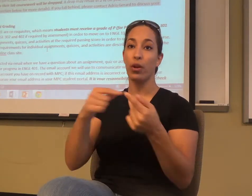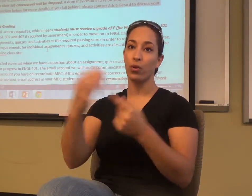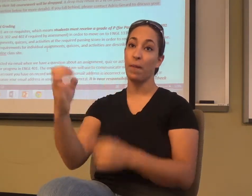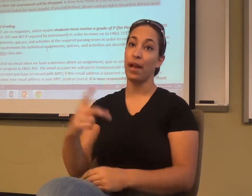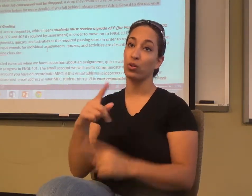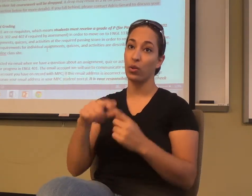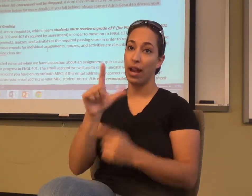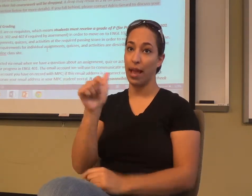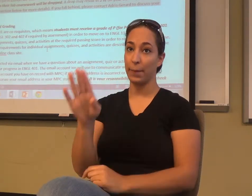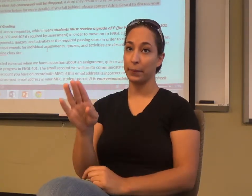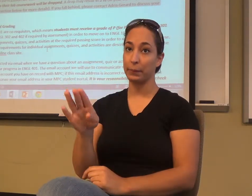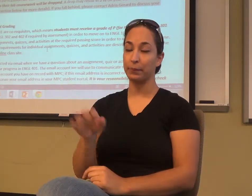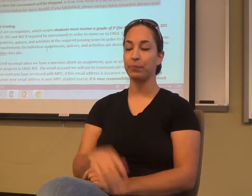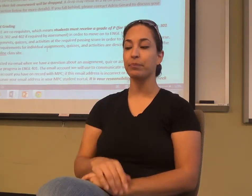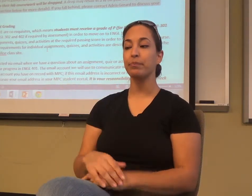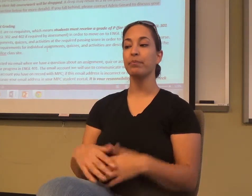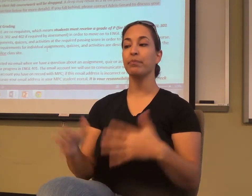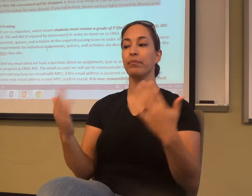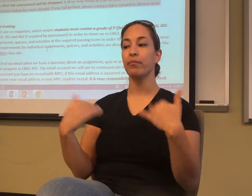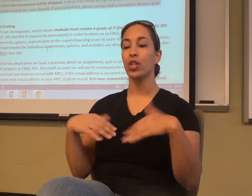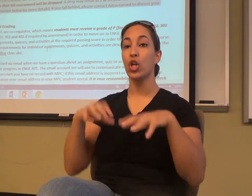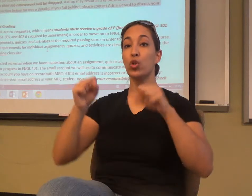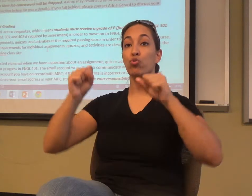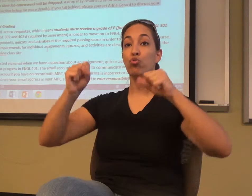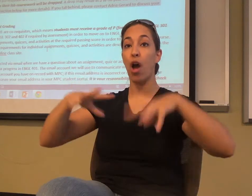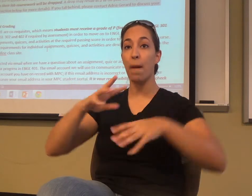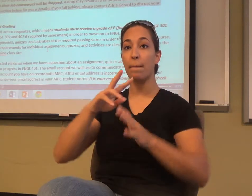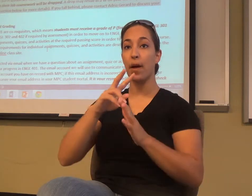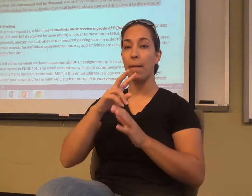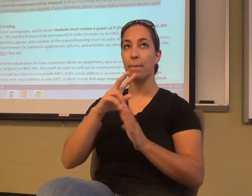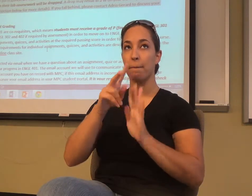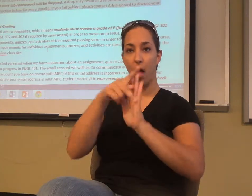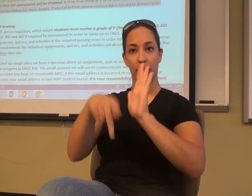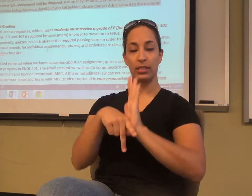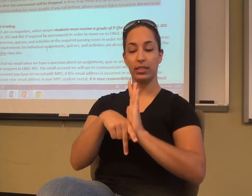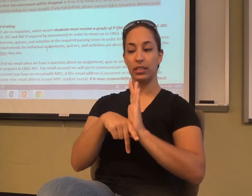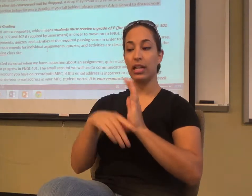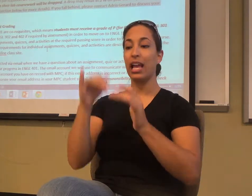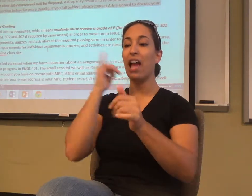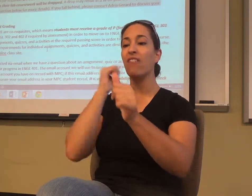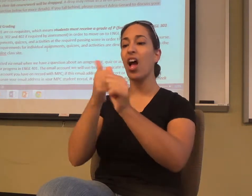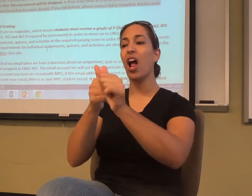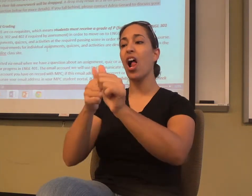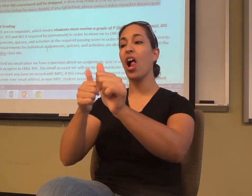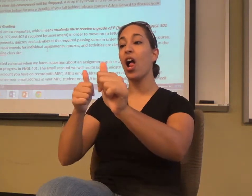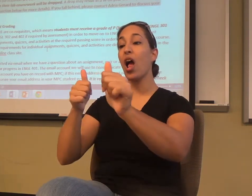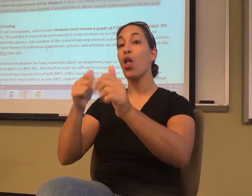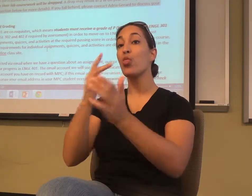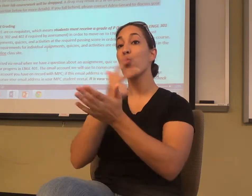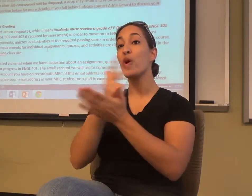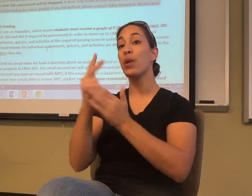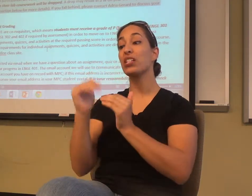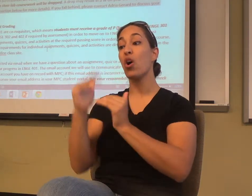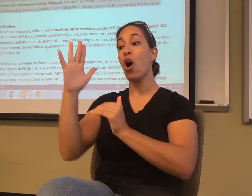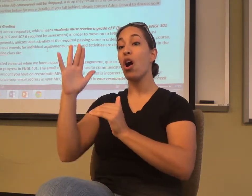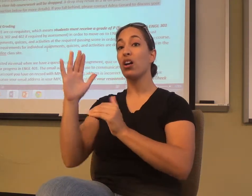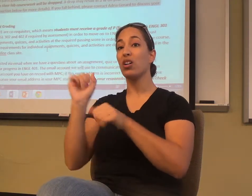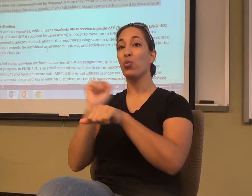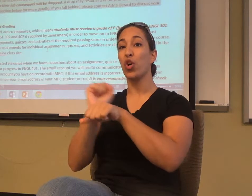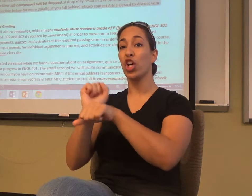Here's the drop policy. Students who fall more than 3 weeks behind in their lab coursework will be dropped. Okay, so there's a lot of flexibility built into your